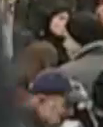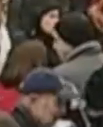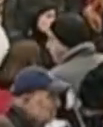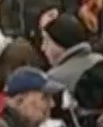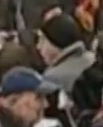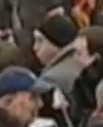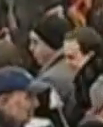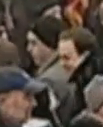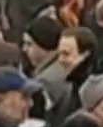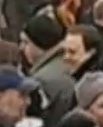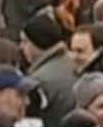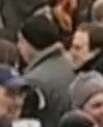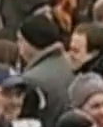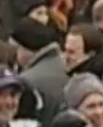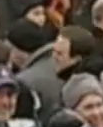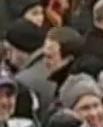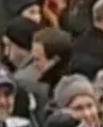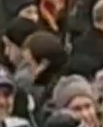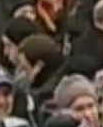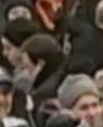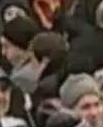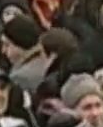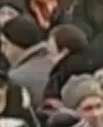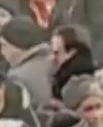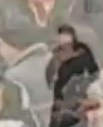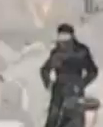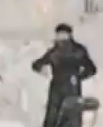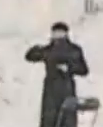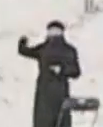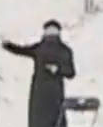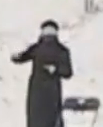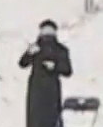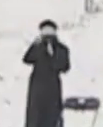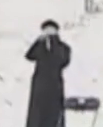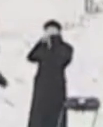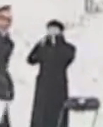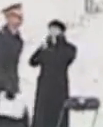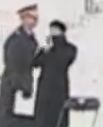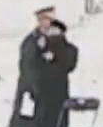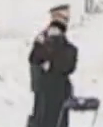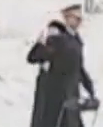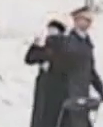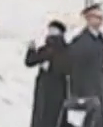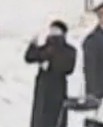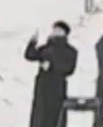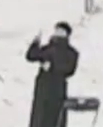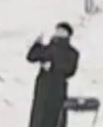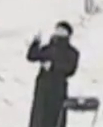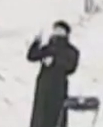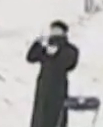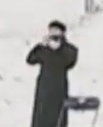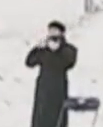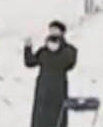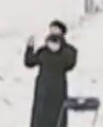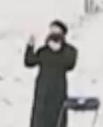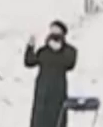the State of Rhode and Providence Plantation's 108th inauguration. Today we honor and inaugurate